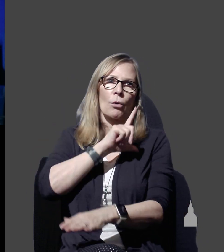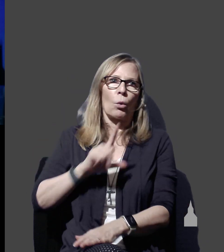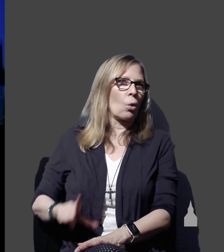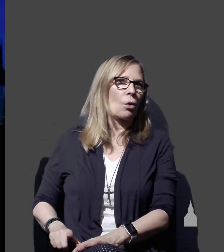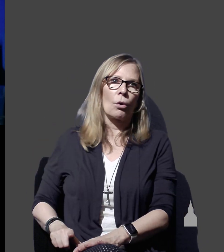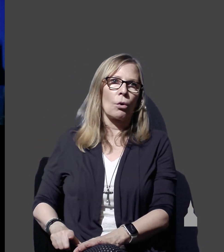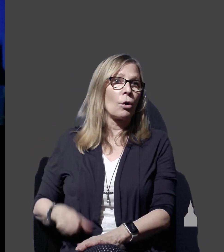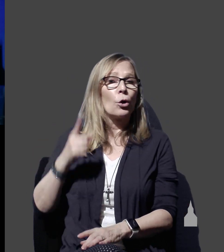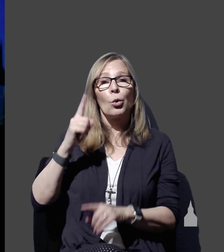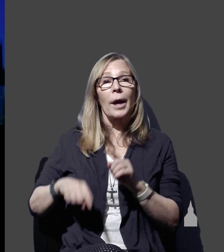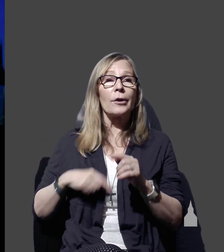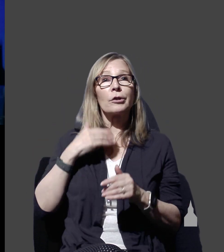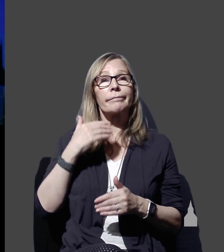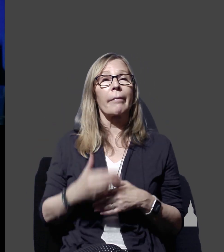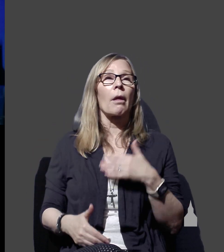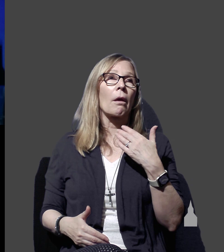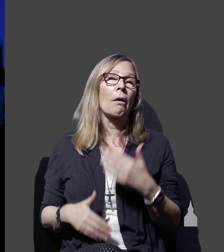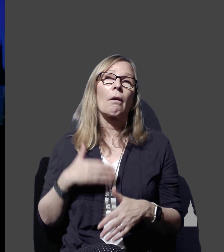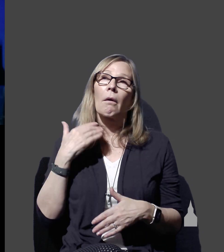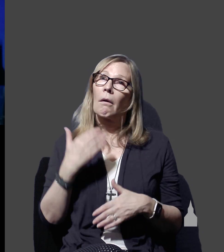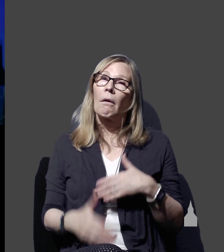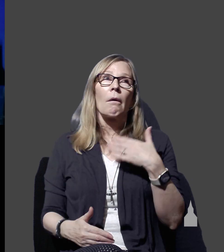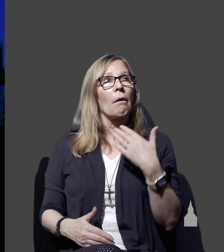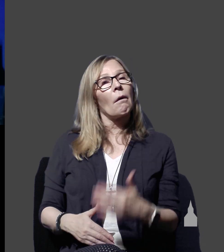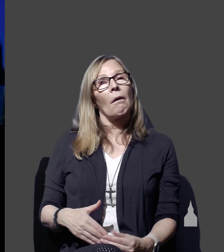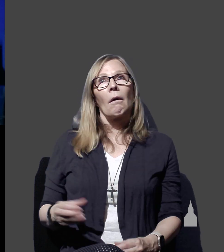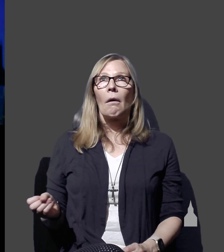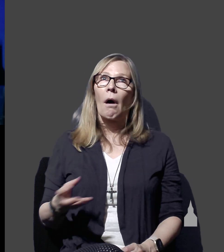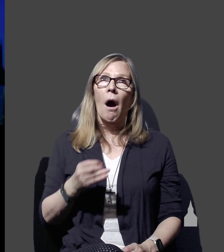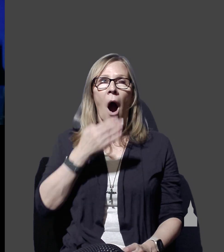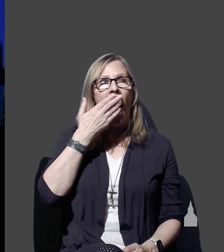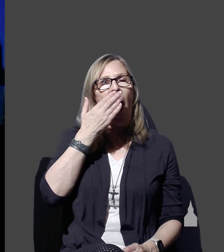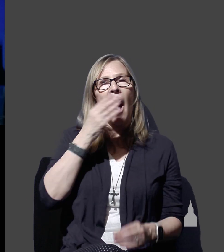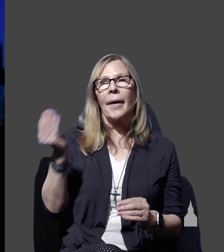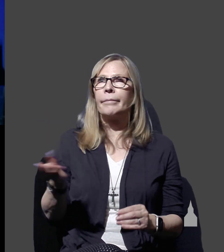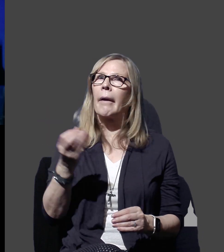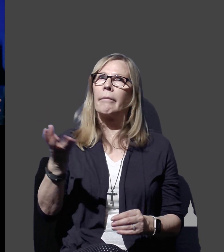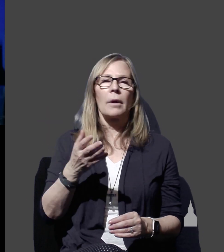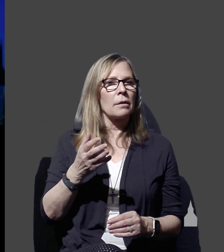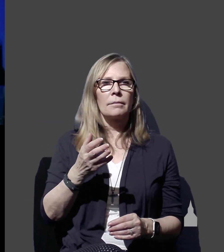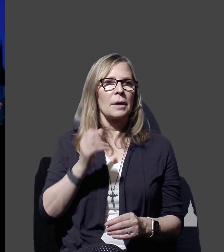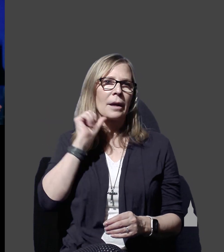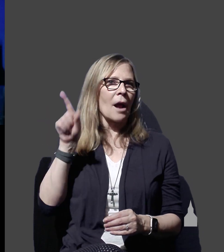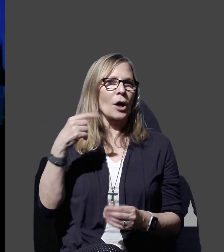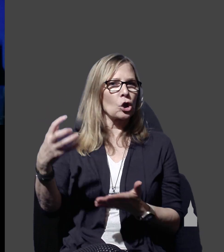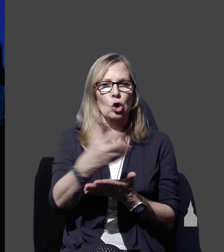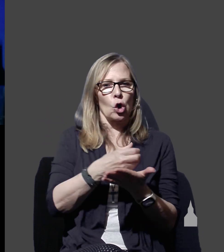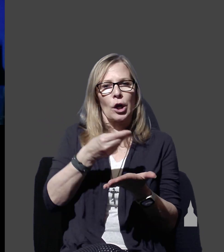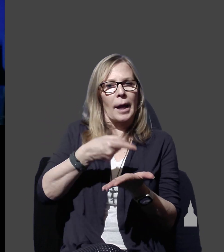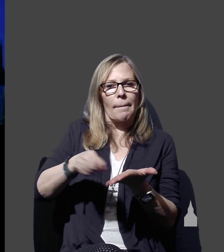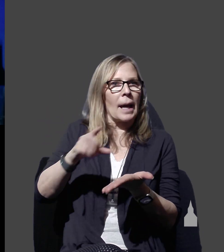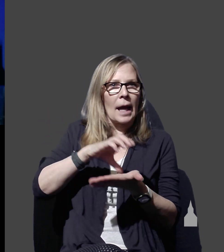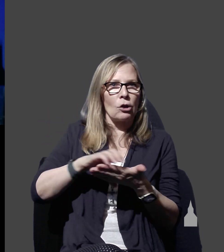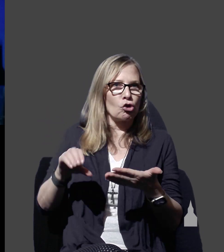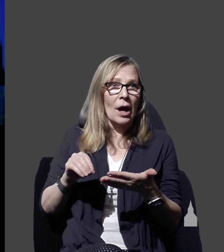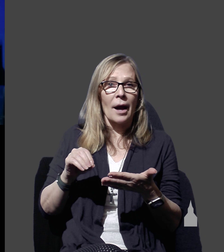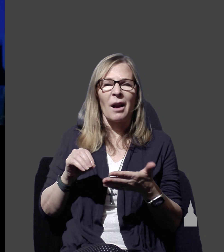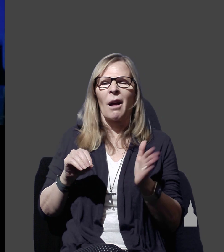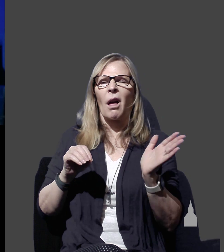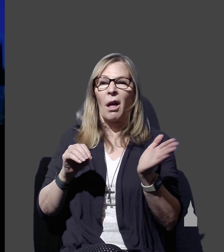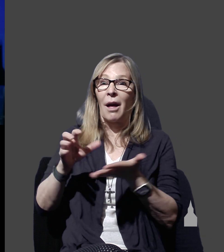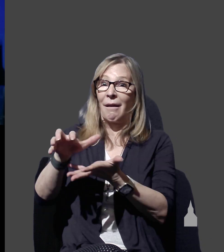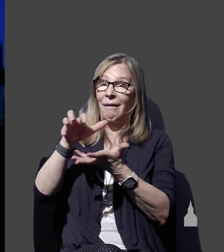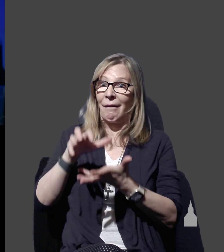You can't just go through the motions. You don't get just to mail it in. You're not just earning a paycheck so you can get to do other things. While you're